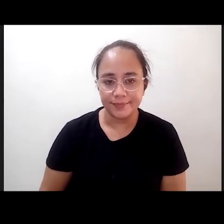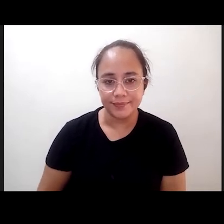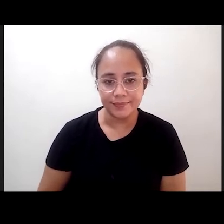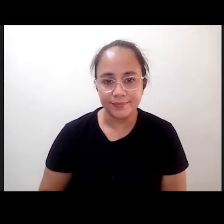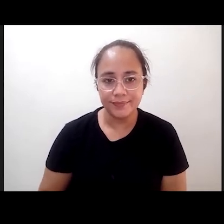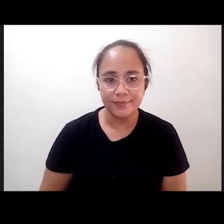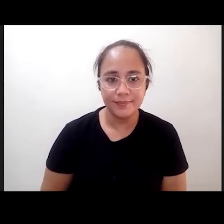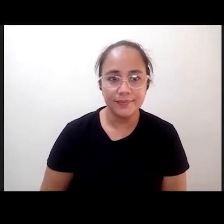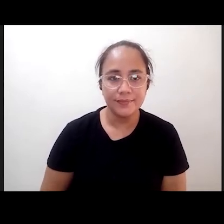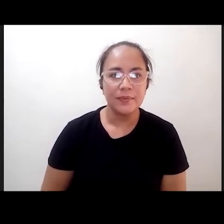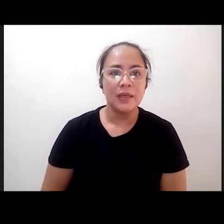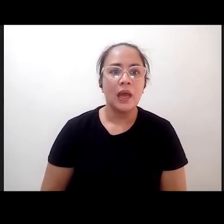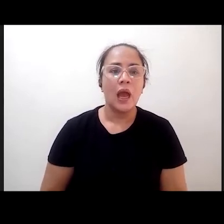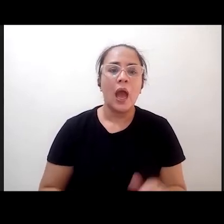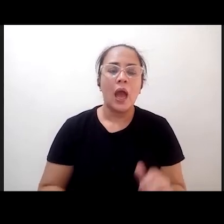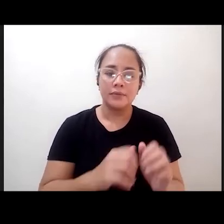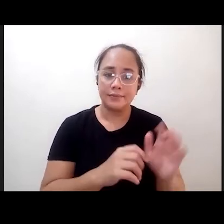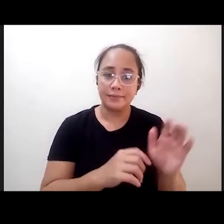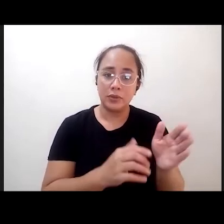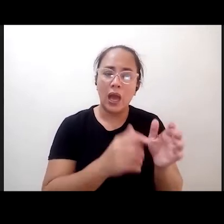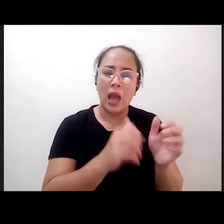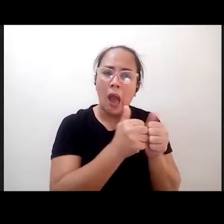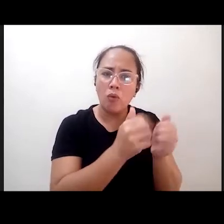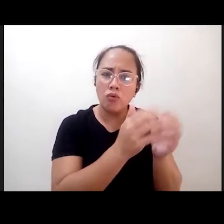would you ask somebody if they've eaten?